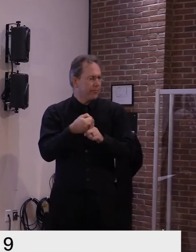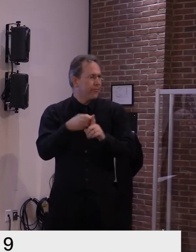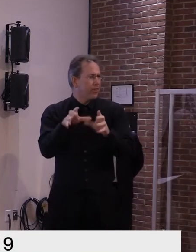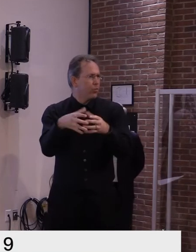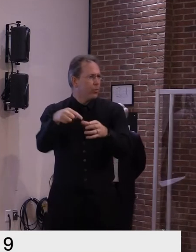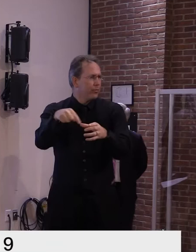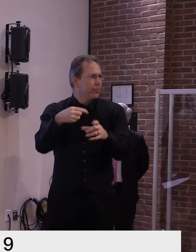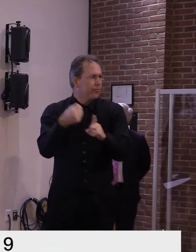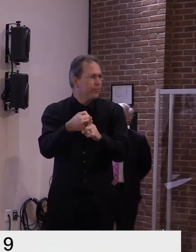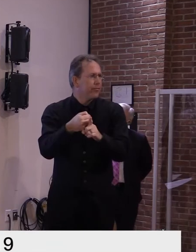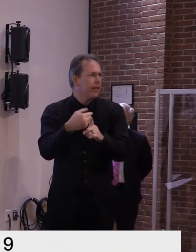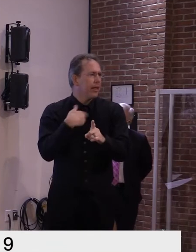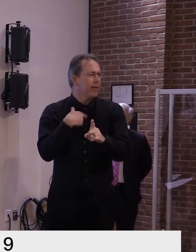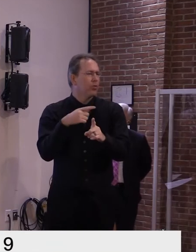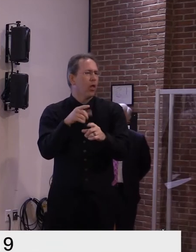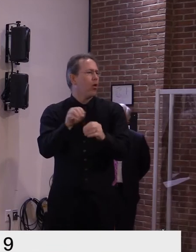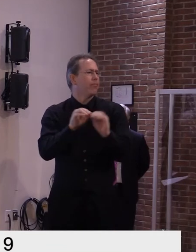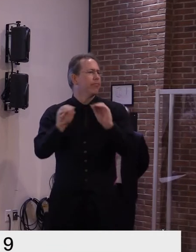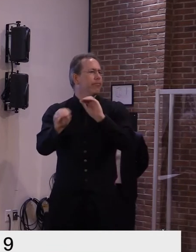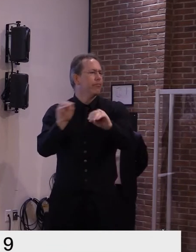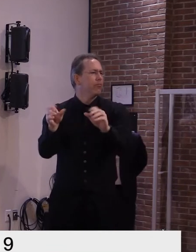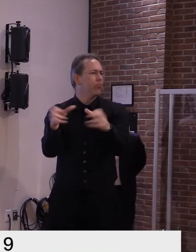with testing pending.